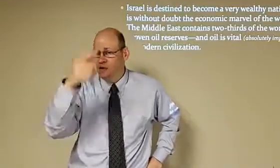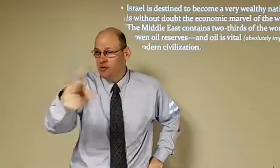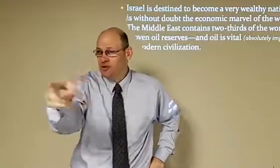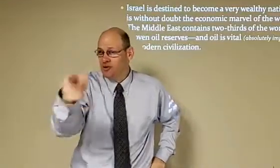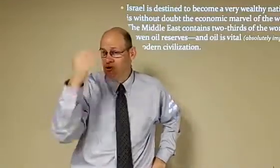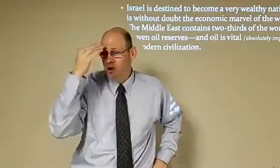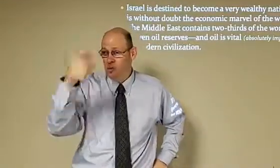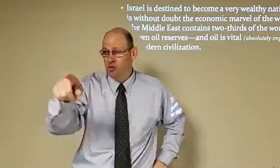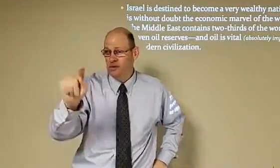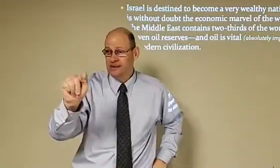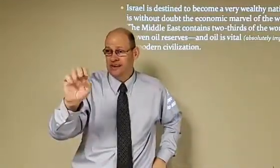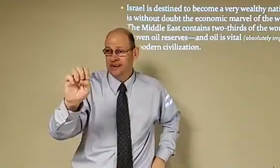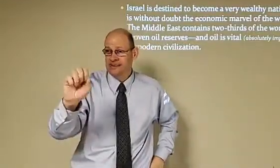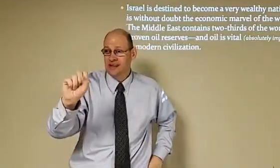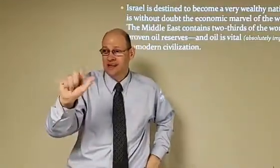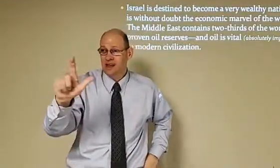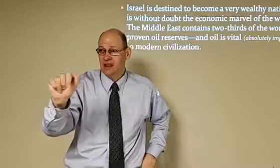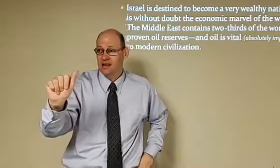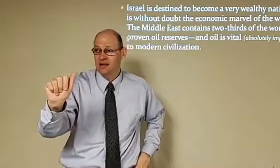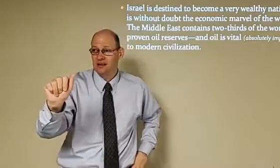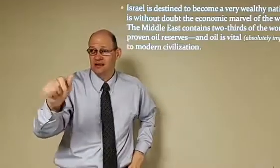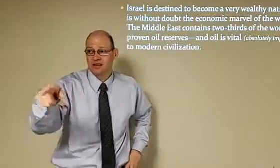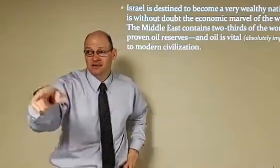Telsa? Have you heard of this?